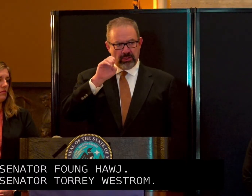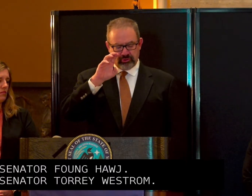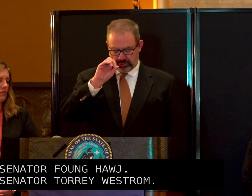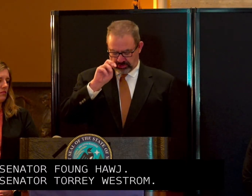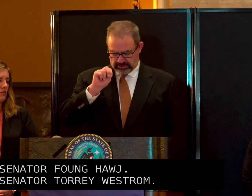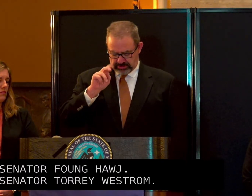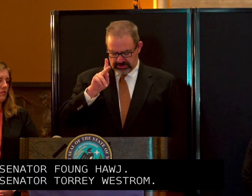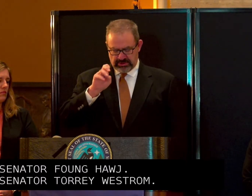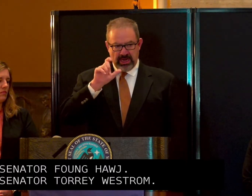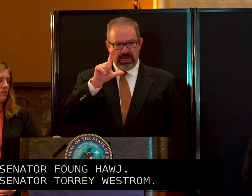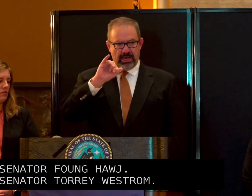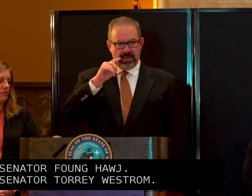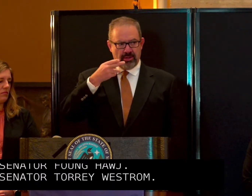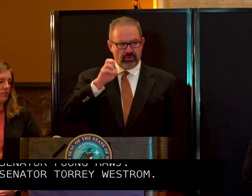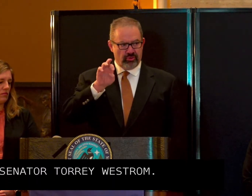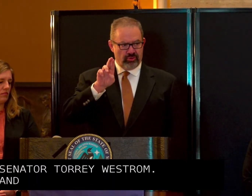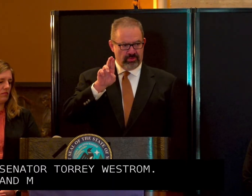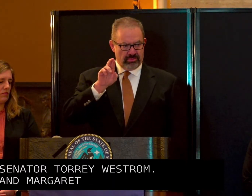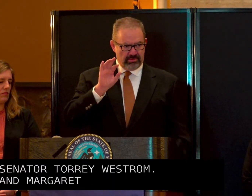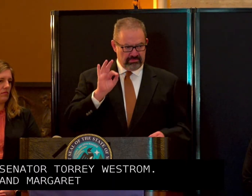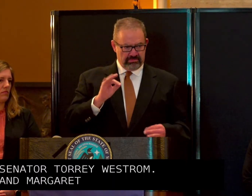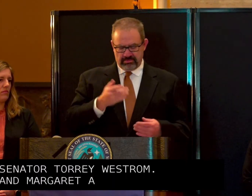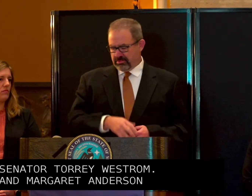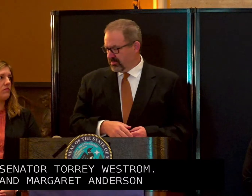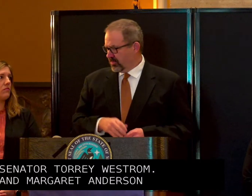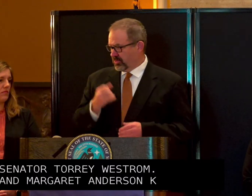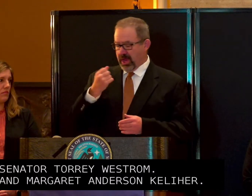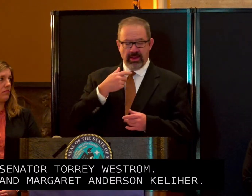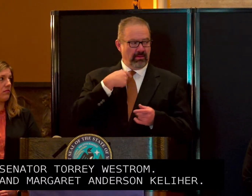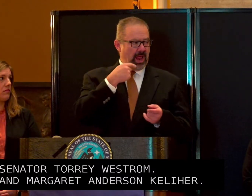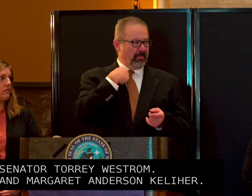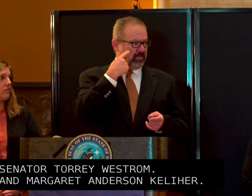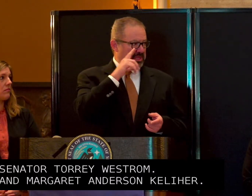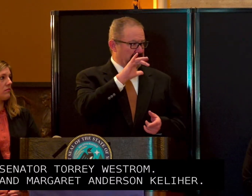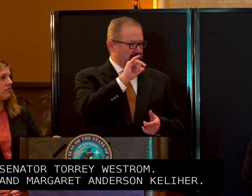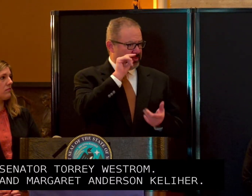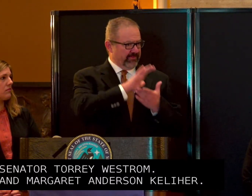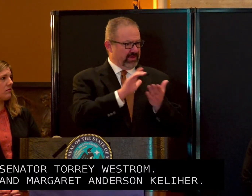and Margaret Anderson Kelleher.